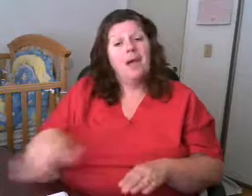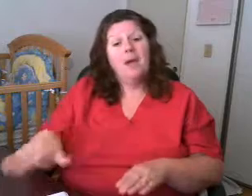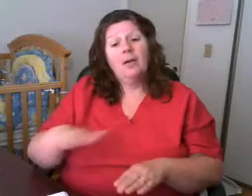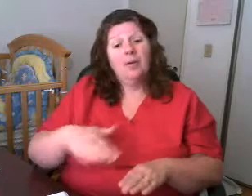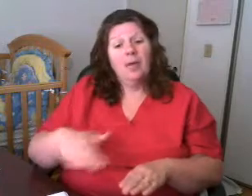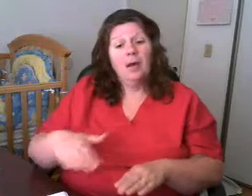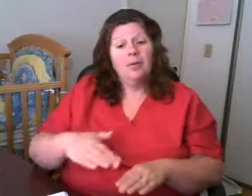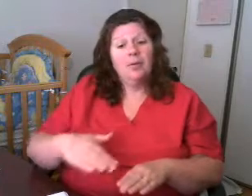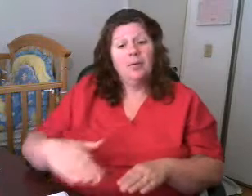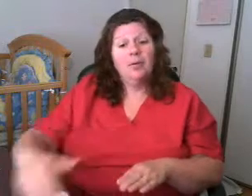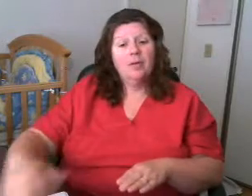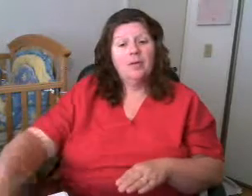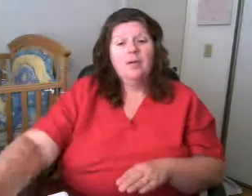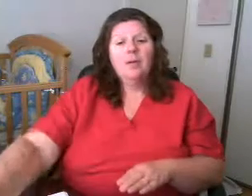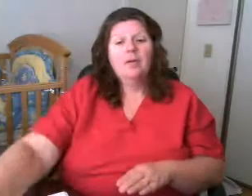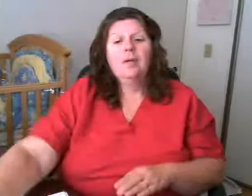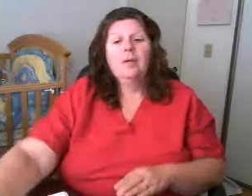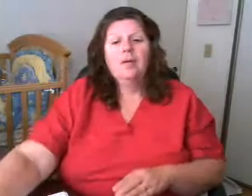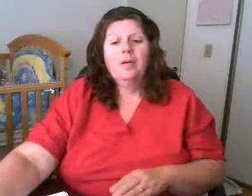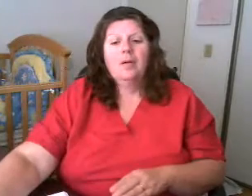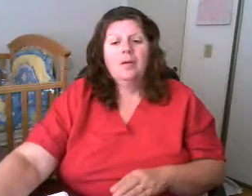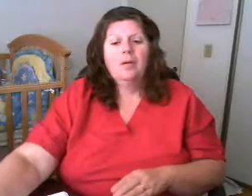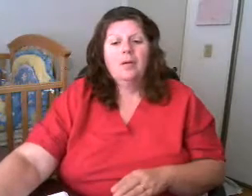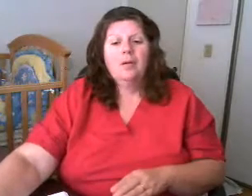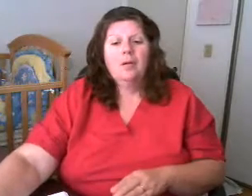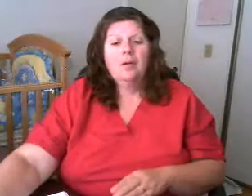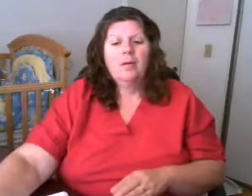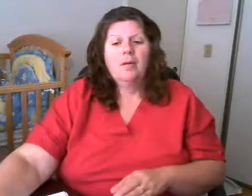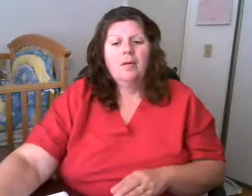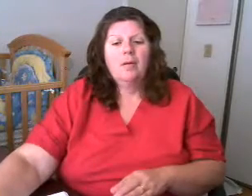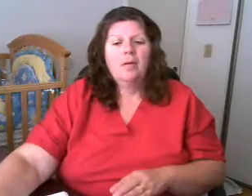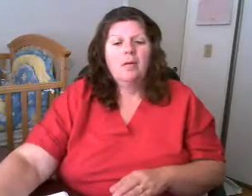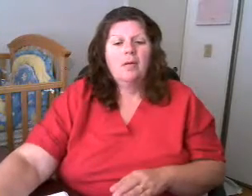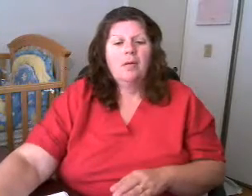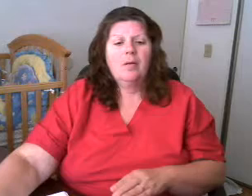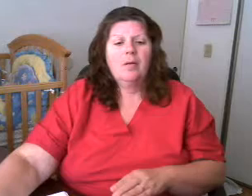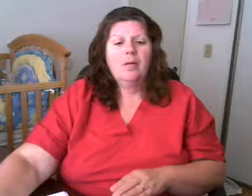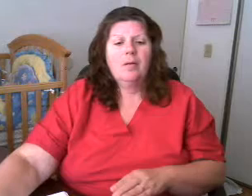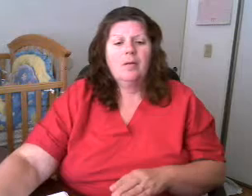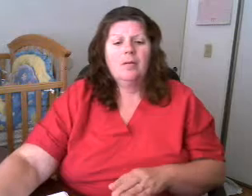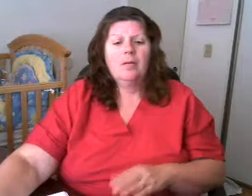are not like you, wherever you go, on a daily basis. So